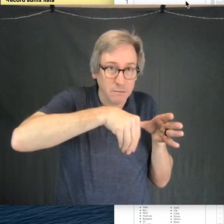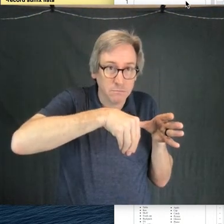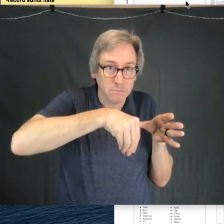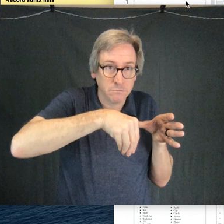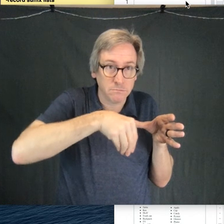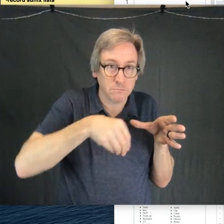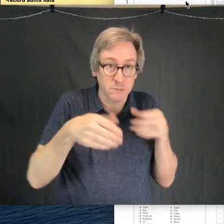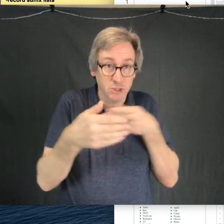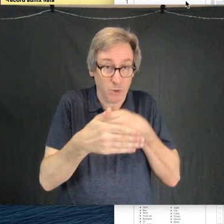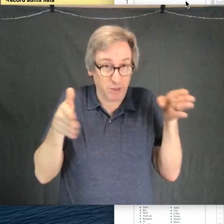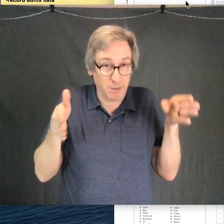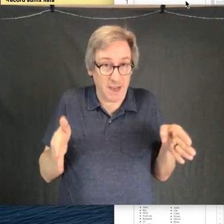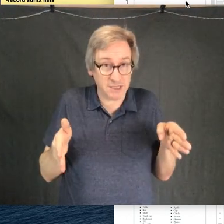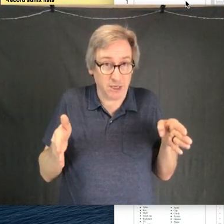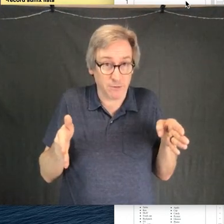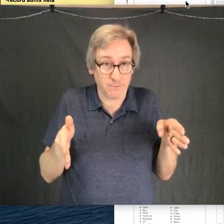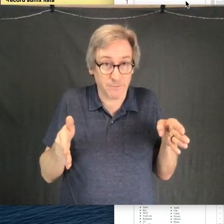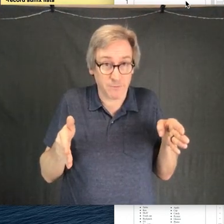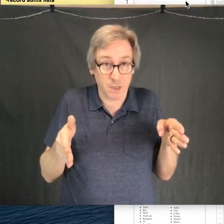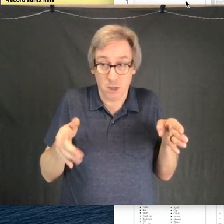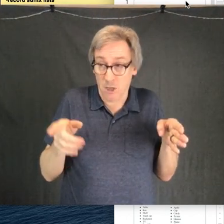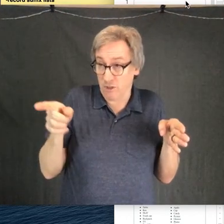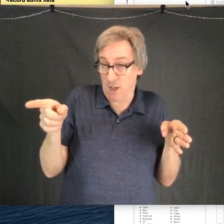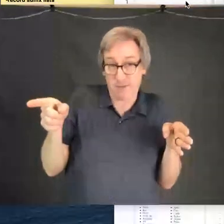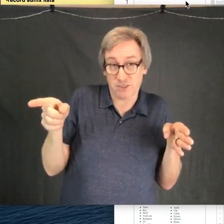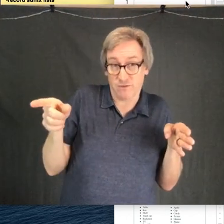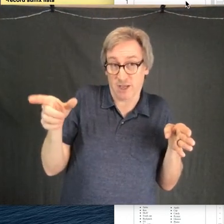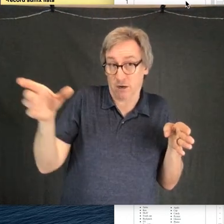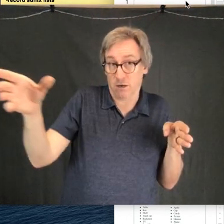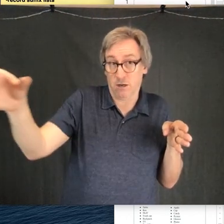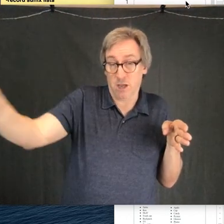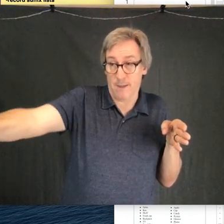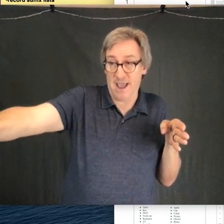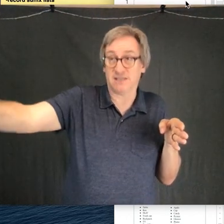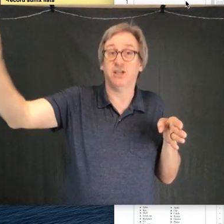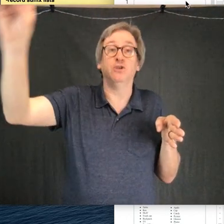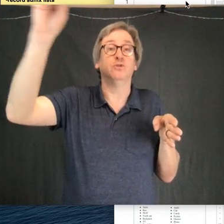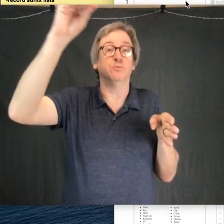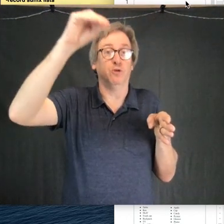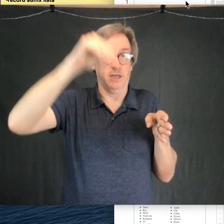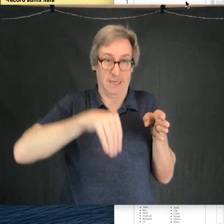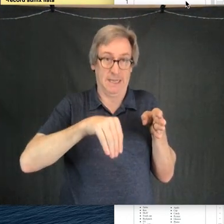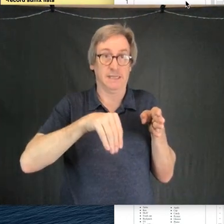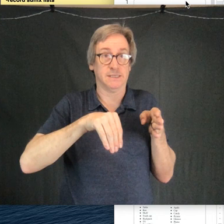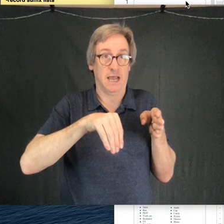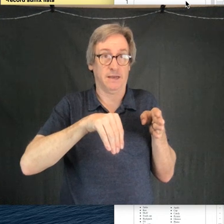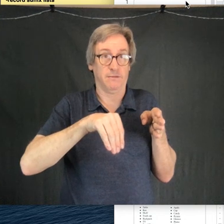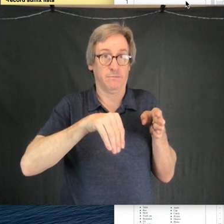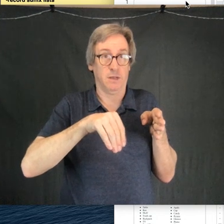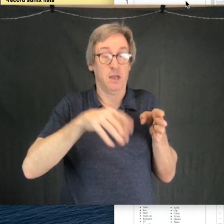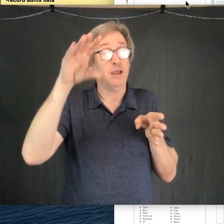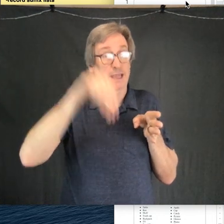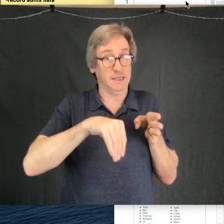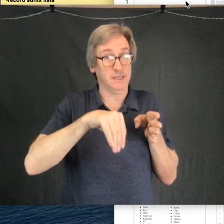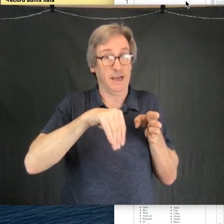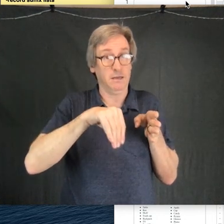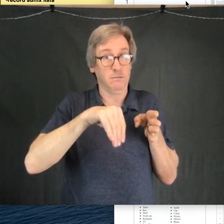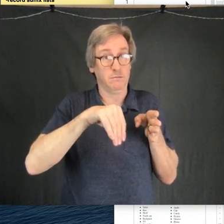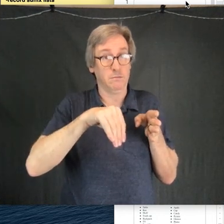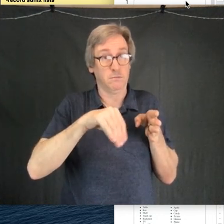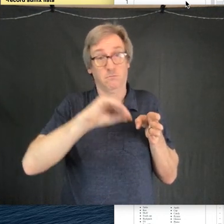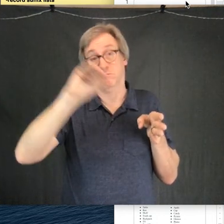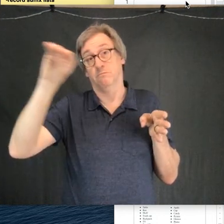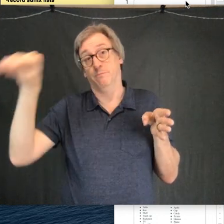inside? So I put the box here, cup is over there. I'm asking you to put it inside.